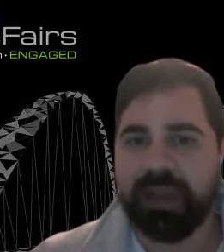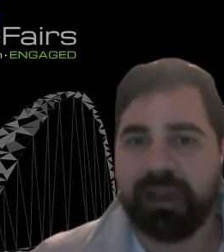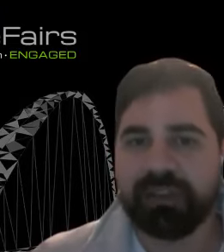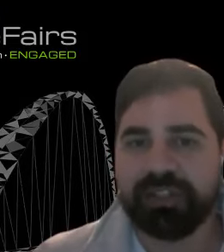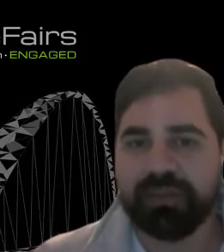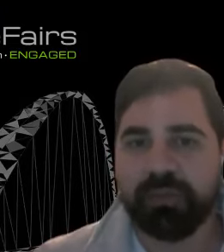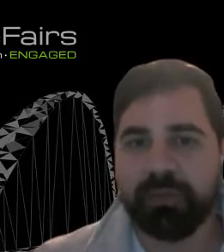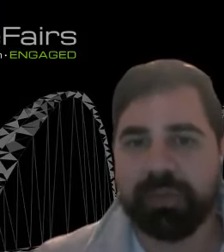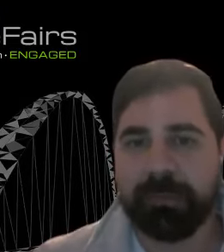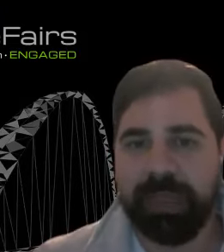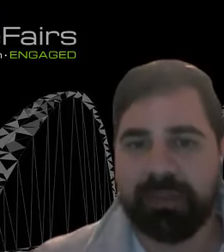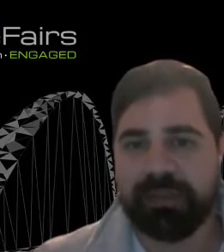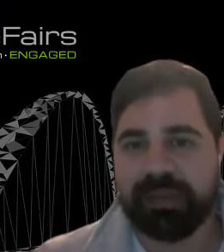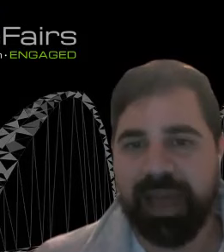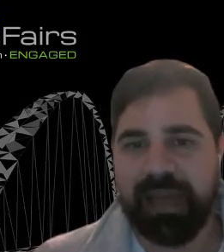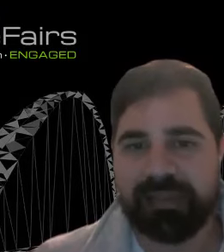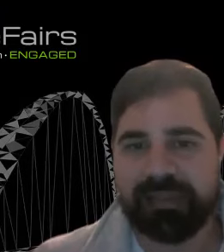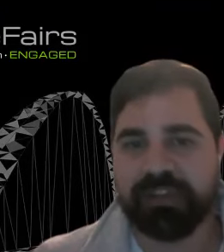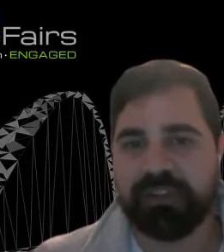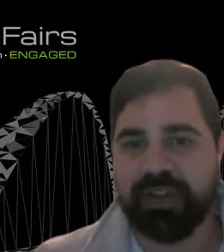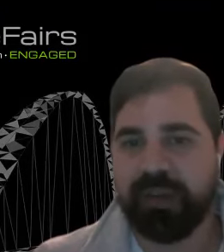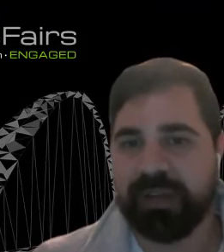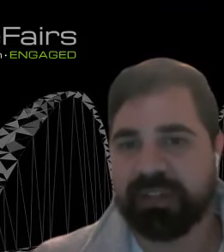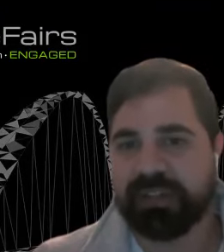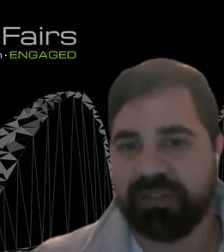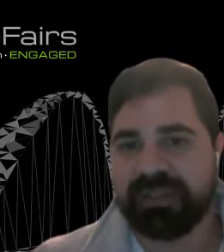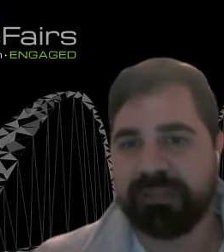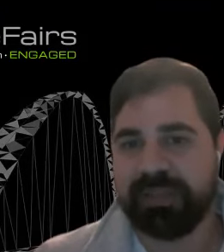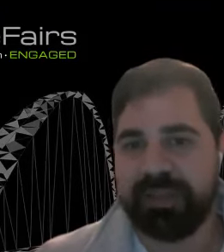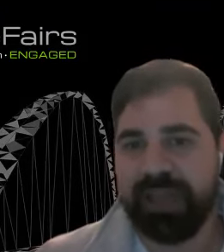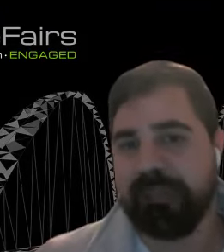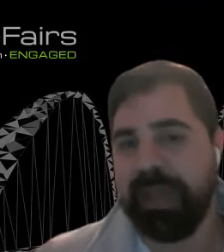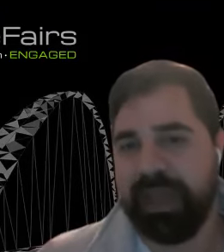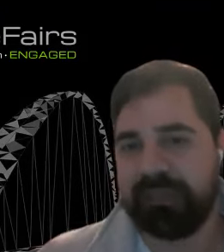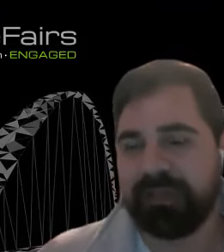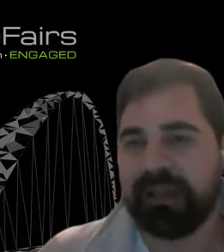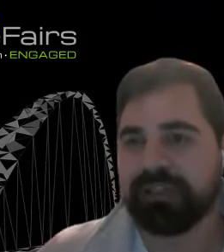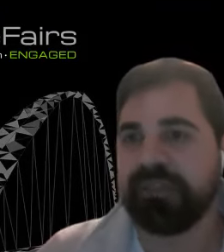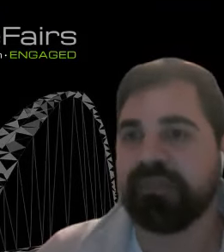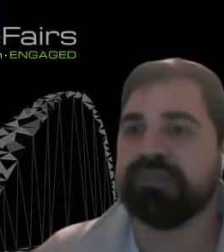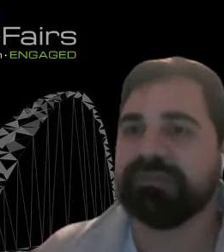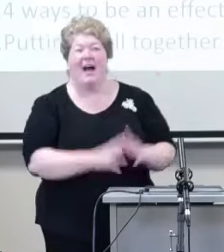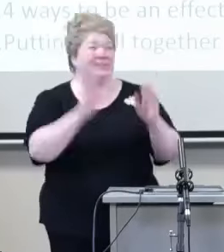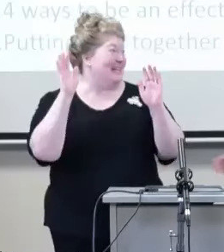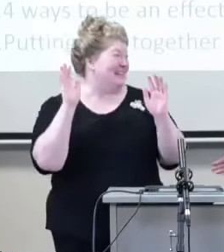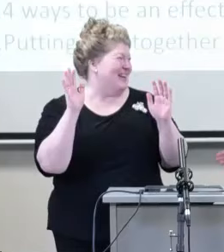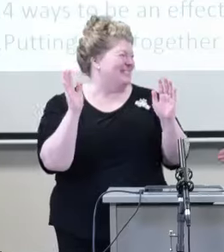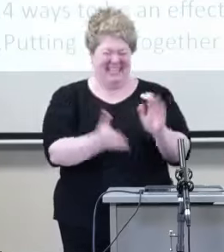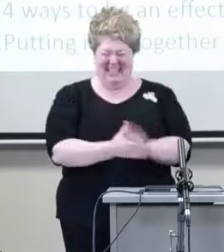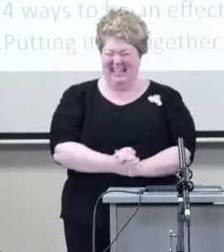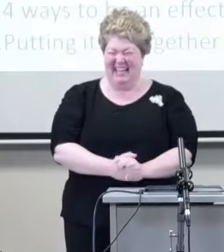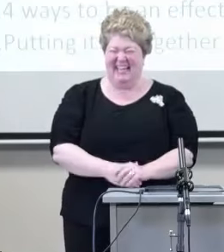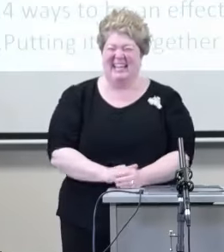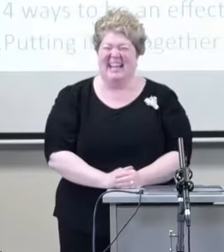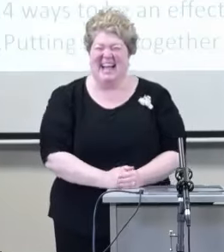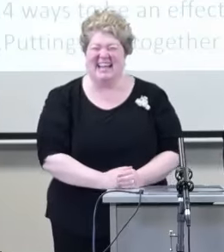looking at colleges what would be the main thing to ask to make sure accommodations are accepted and met at the college level i'll take that one